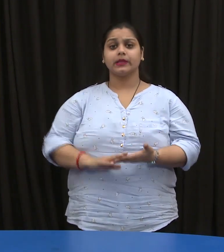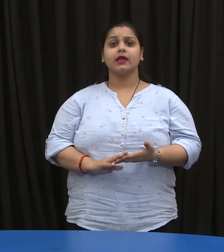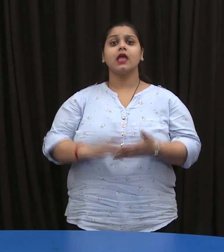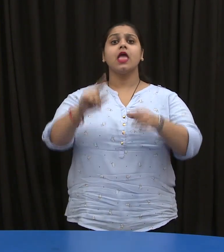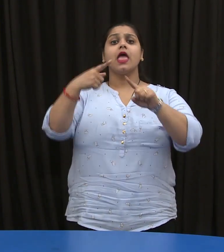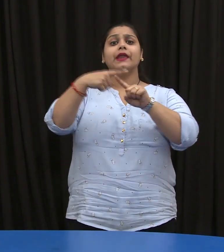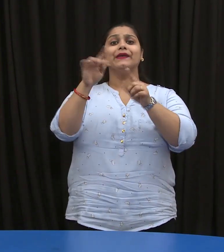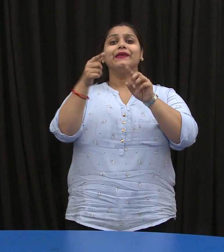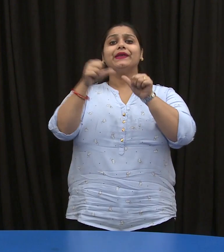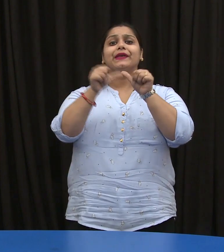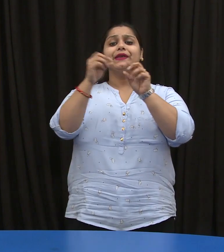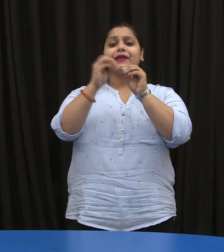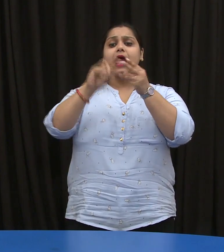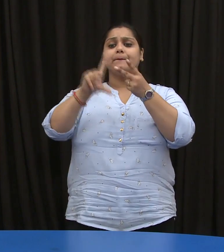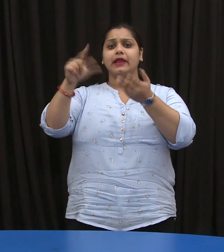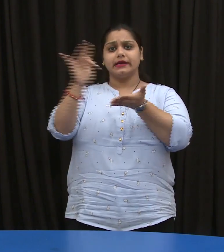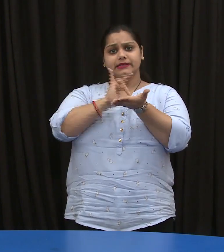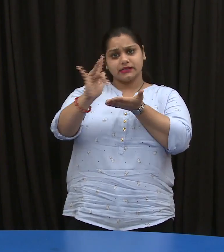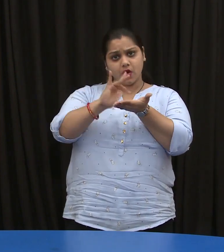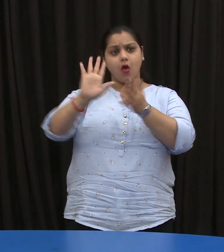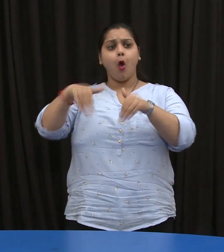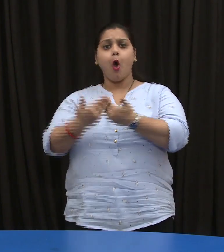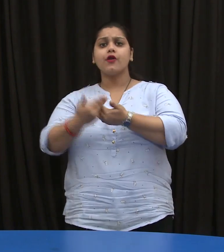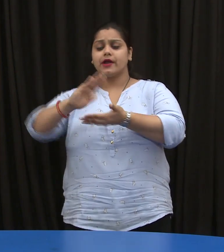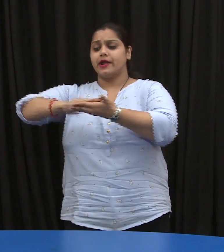tablets and desktop computers.